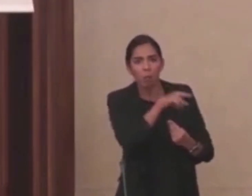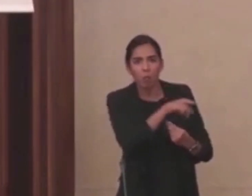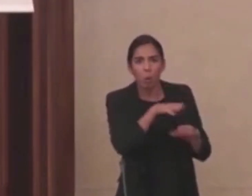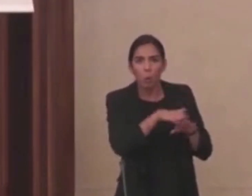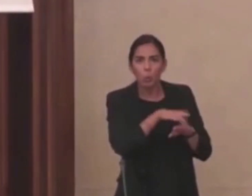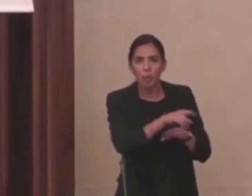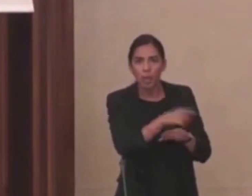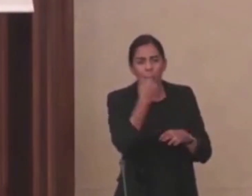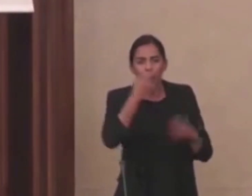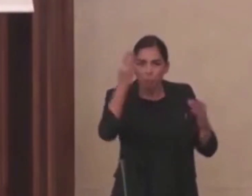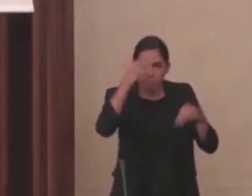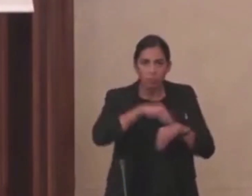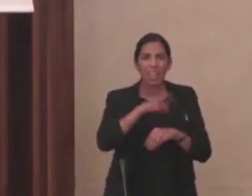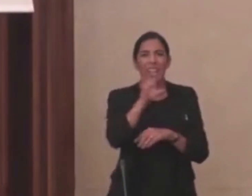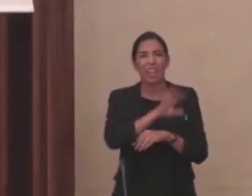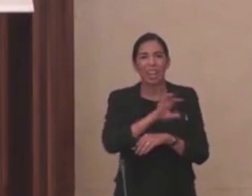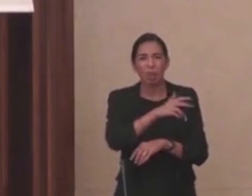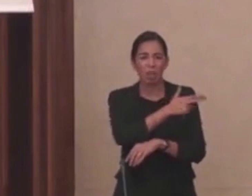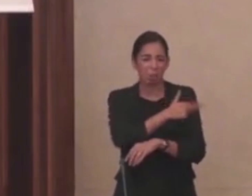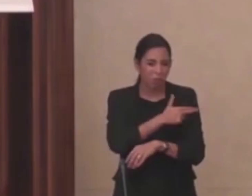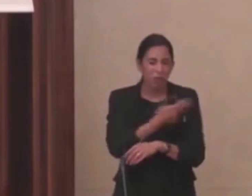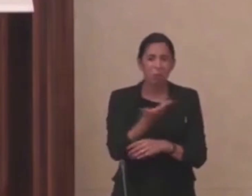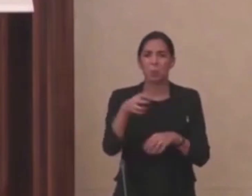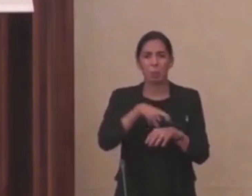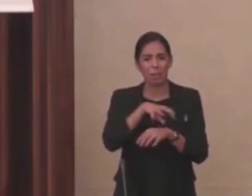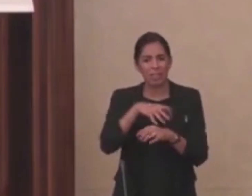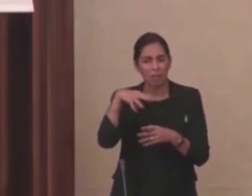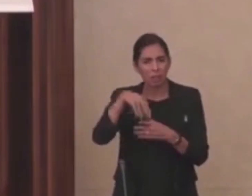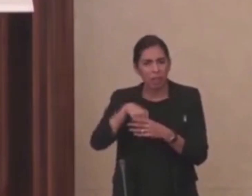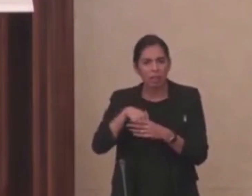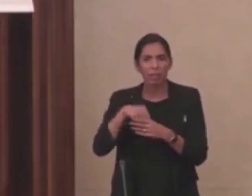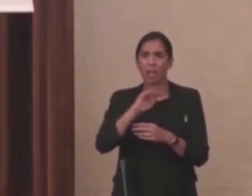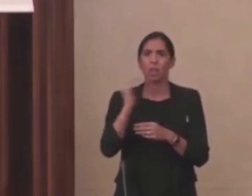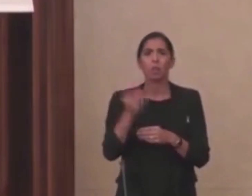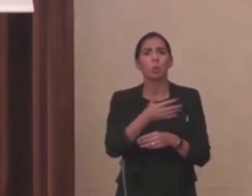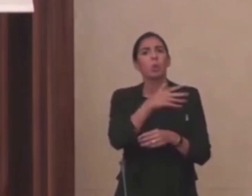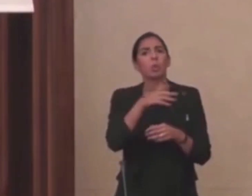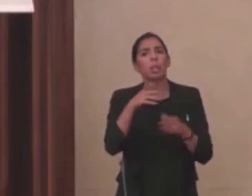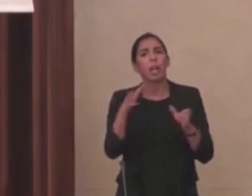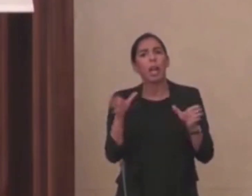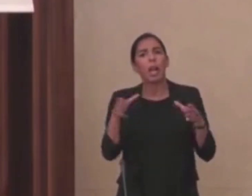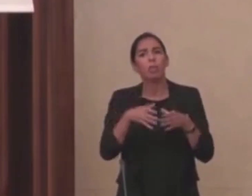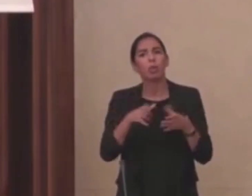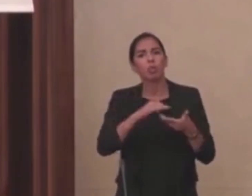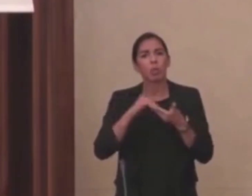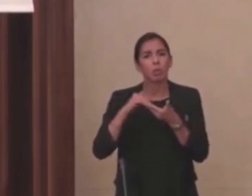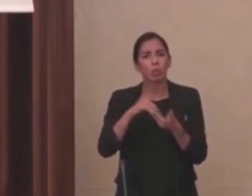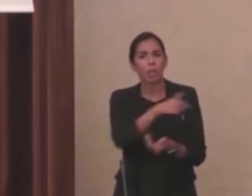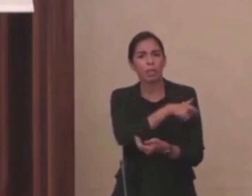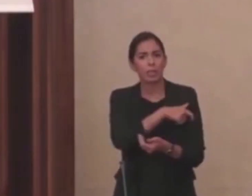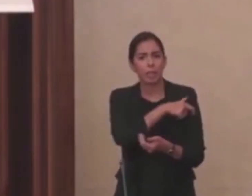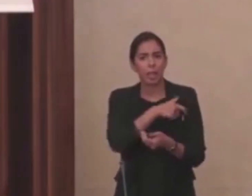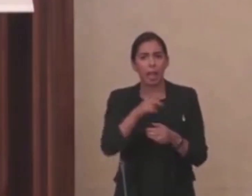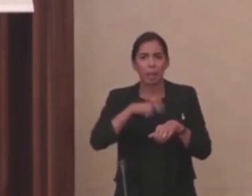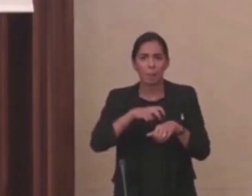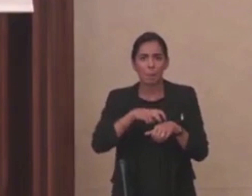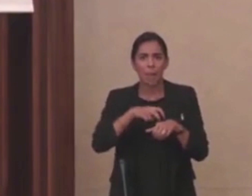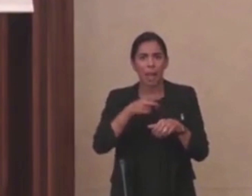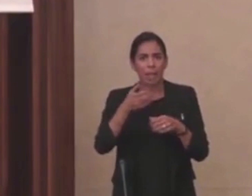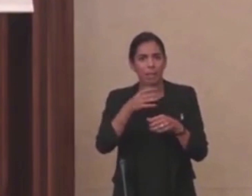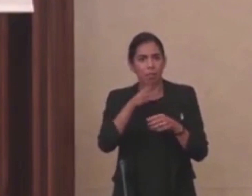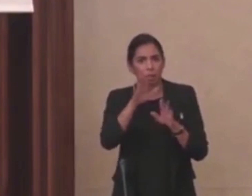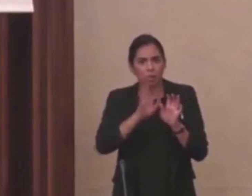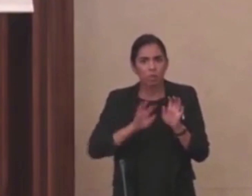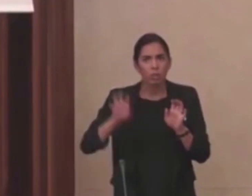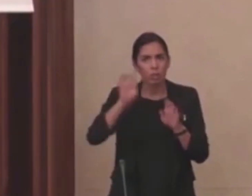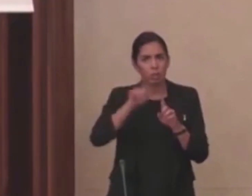we took into account the different health companies, the ministers, the